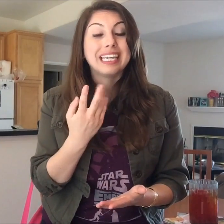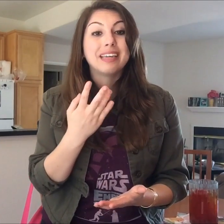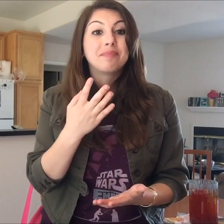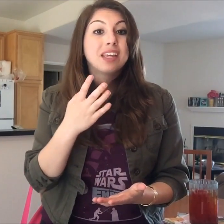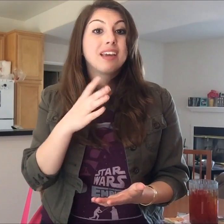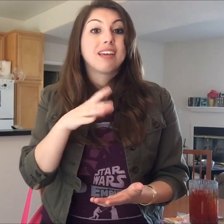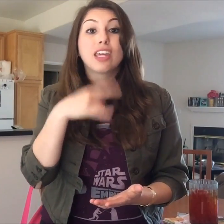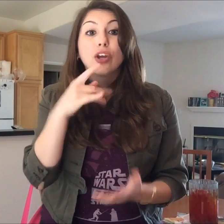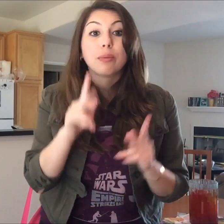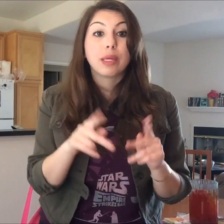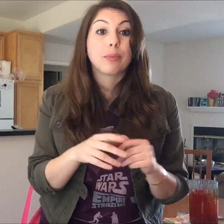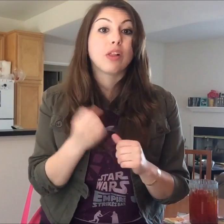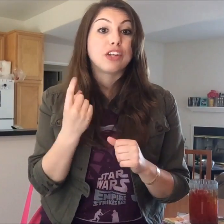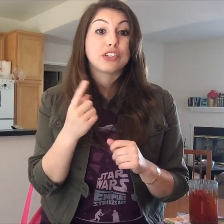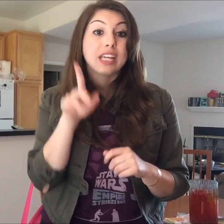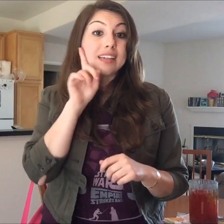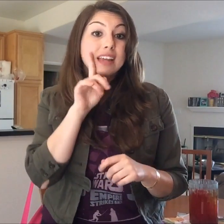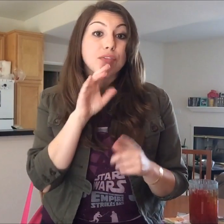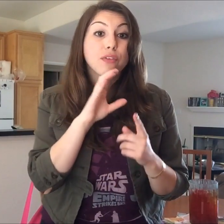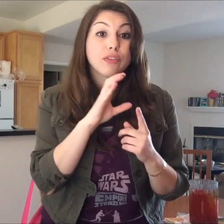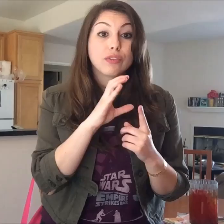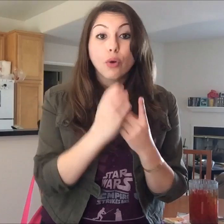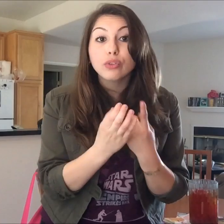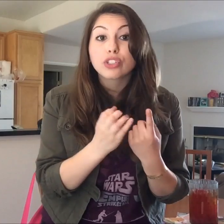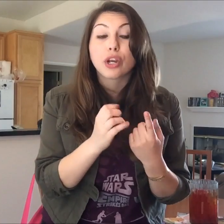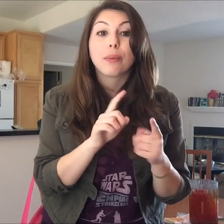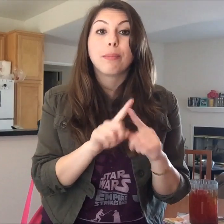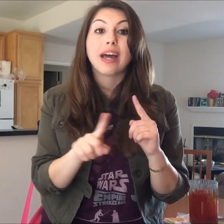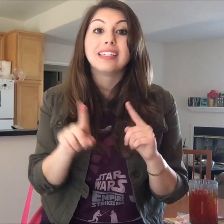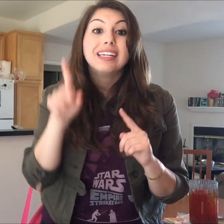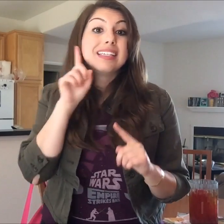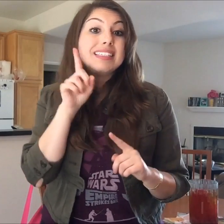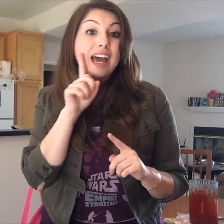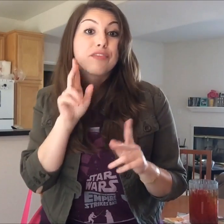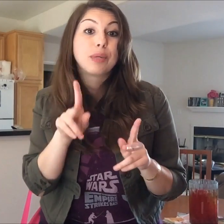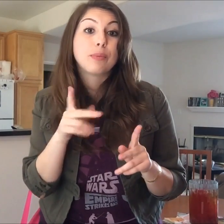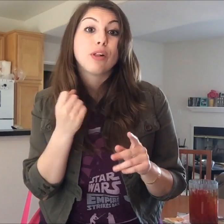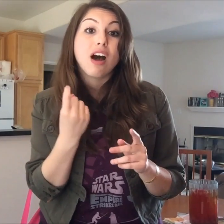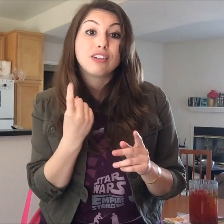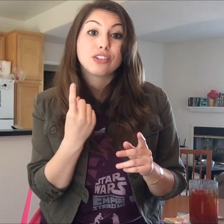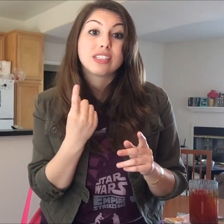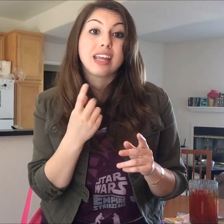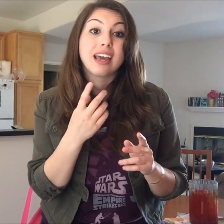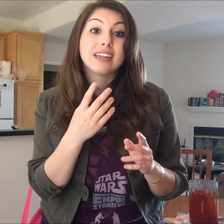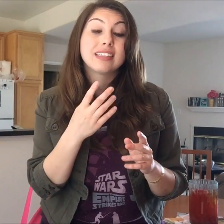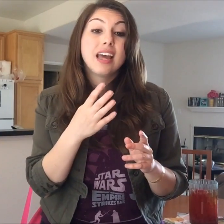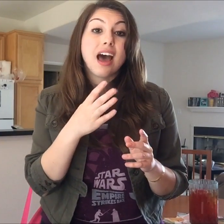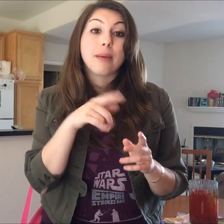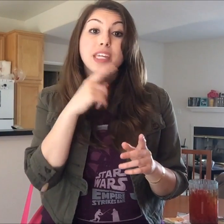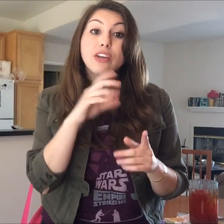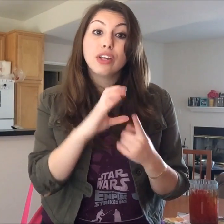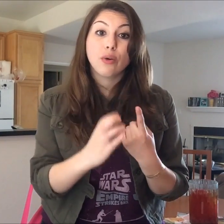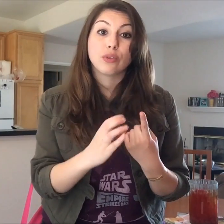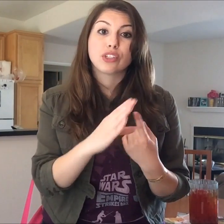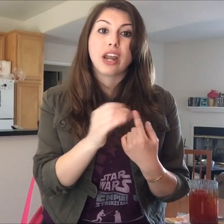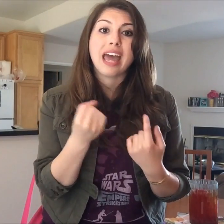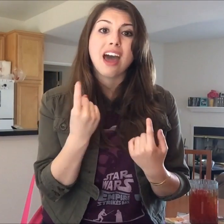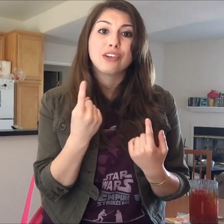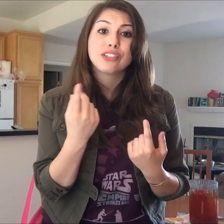only hearing people understand deaf culture, but deaf people understand hearing culture and